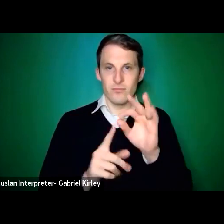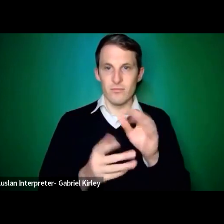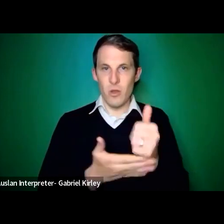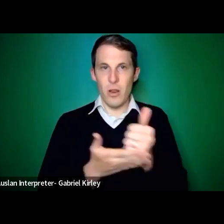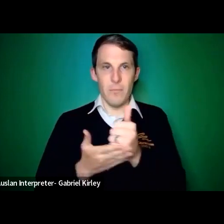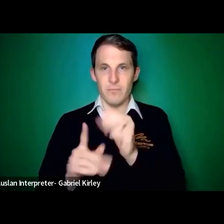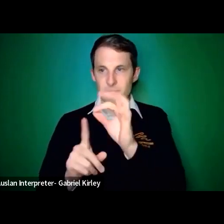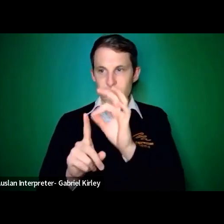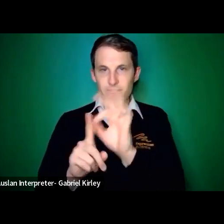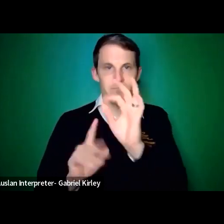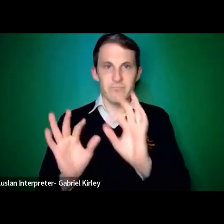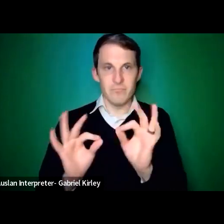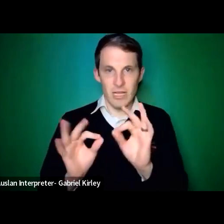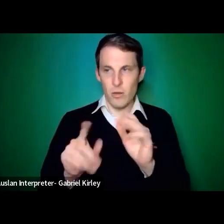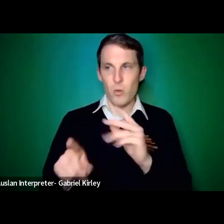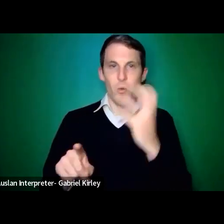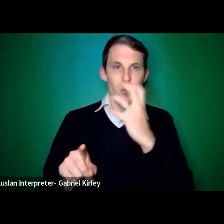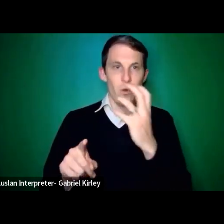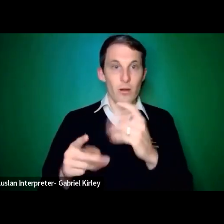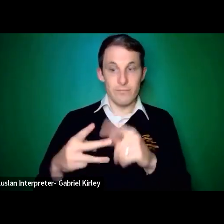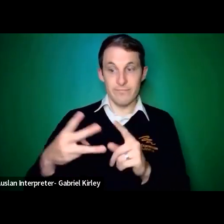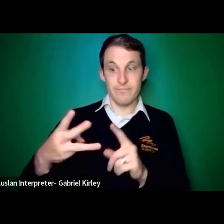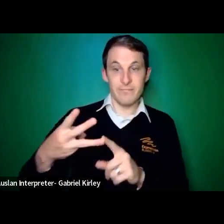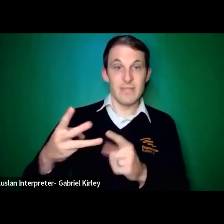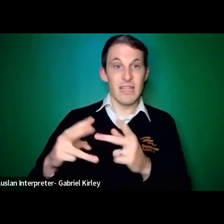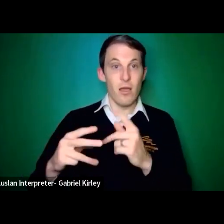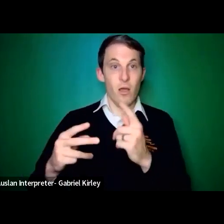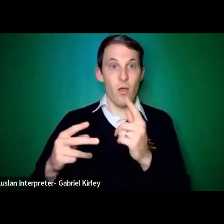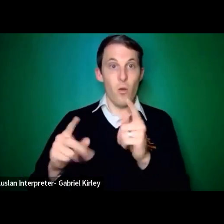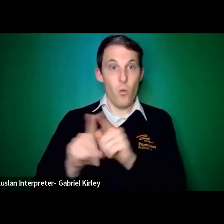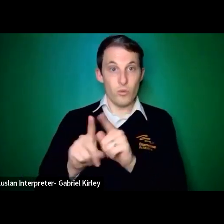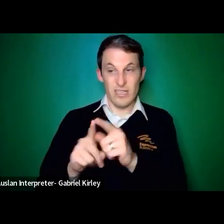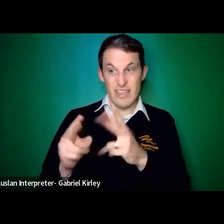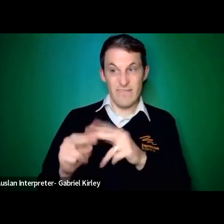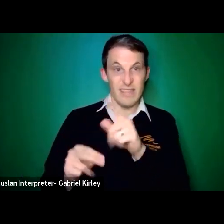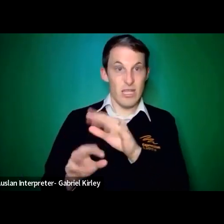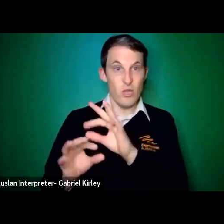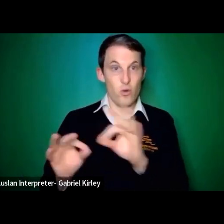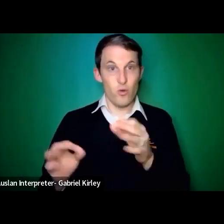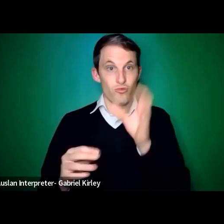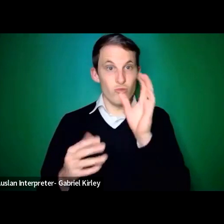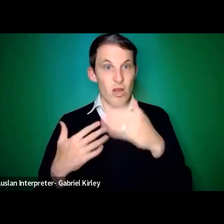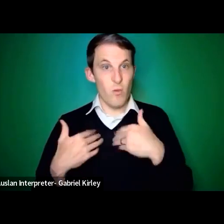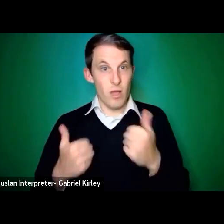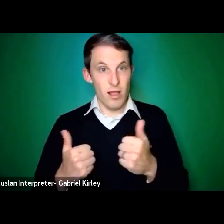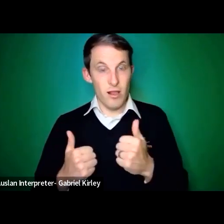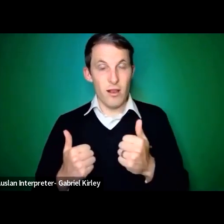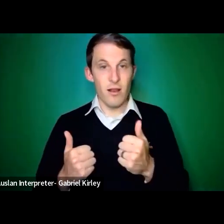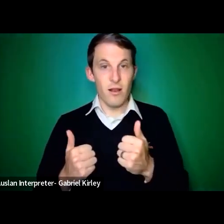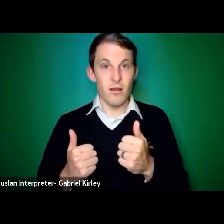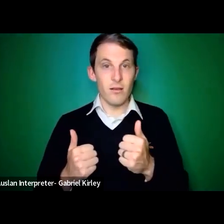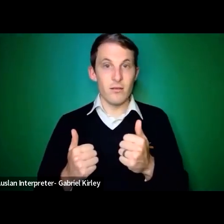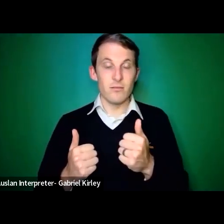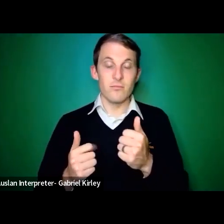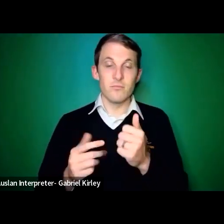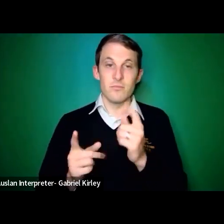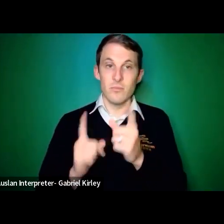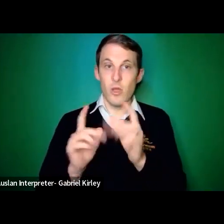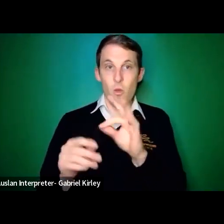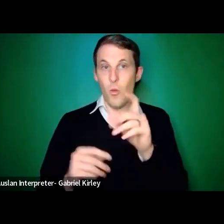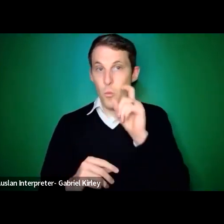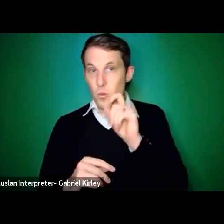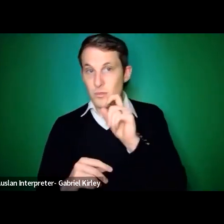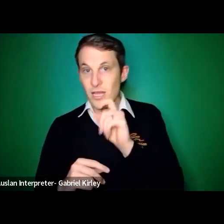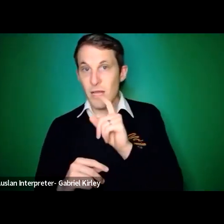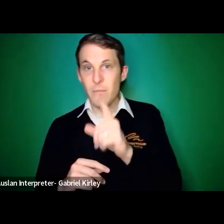if they're not drinking well, and by drinking well, I mean anything that contains fluids. So not all children will want to take a bottle, but they may